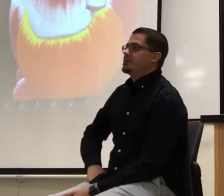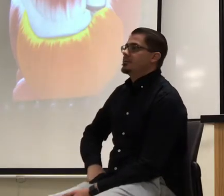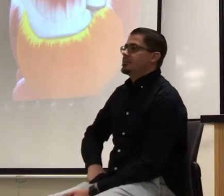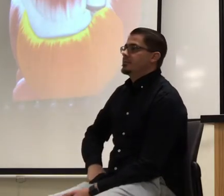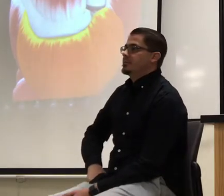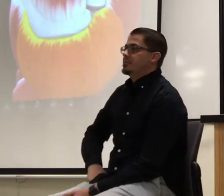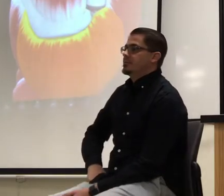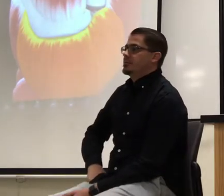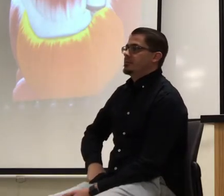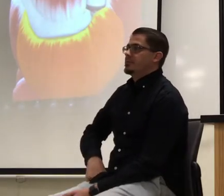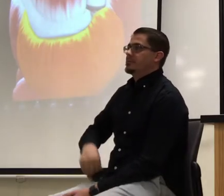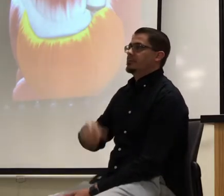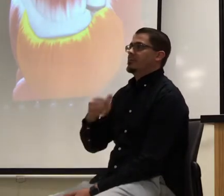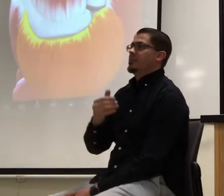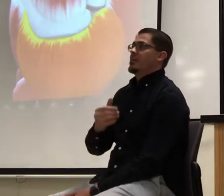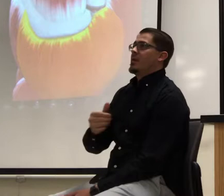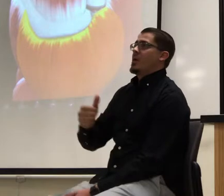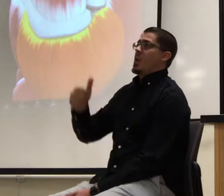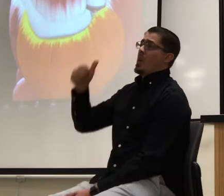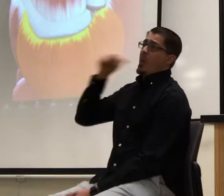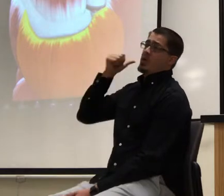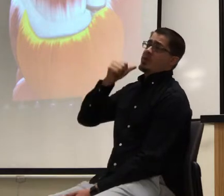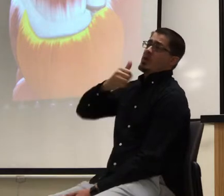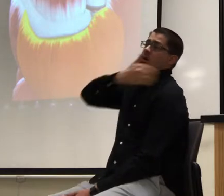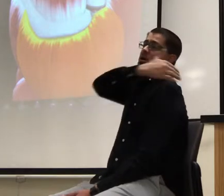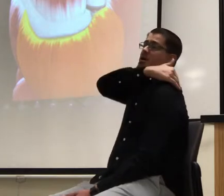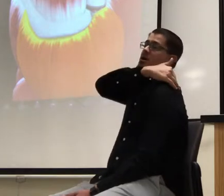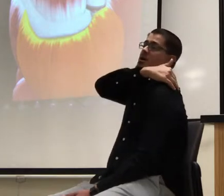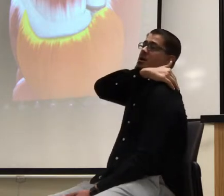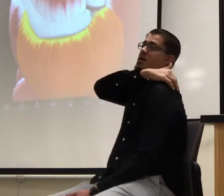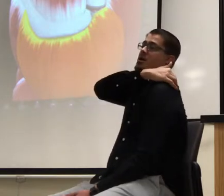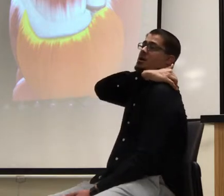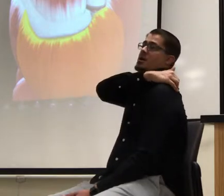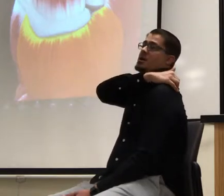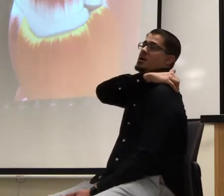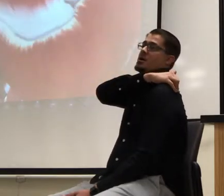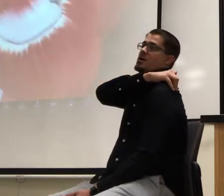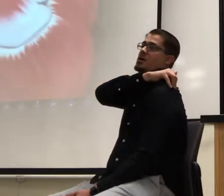And if you go posterior, it's attached to the scapular spine.